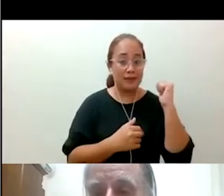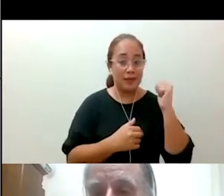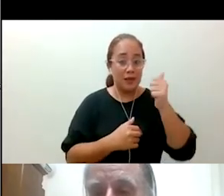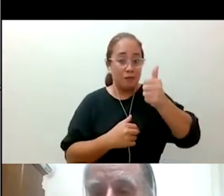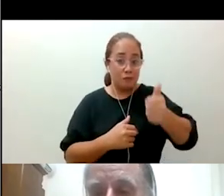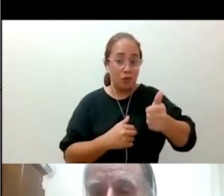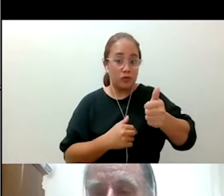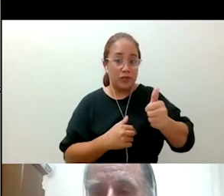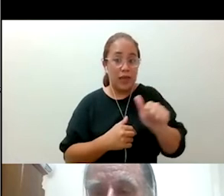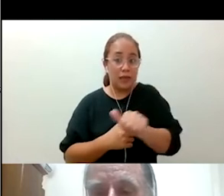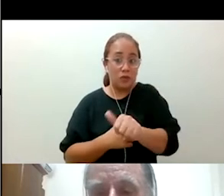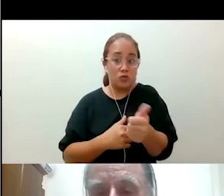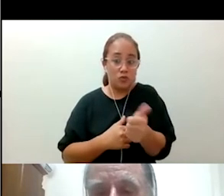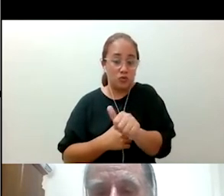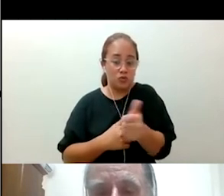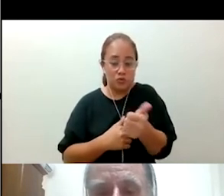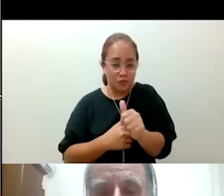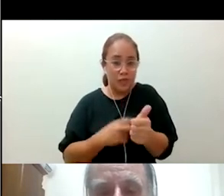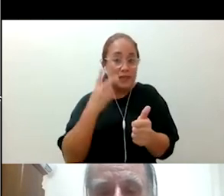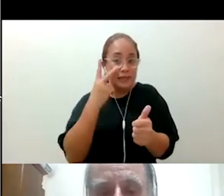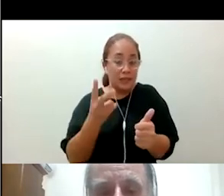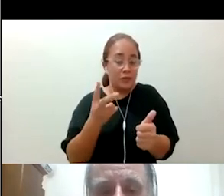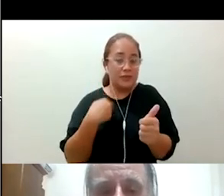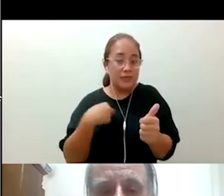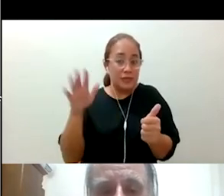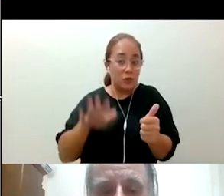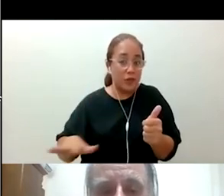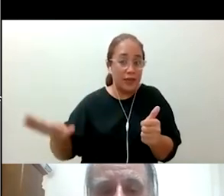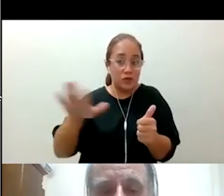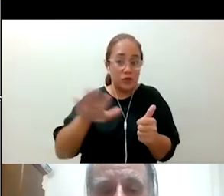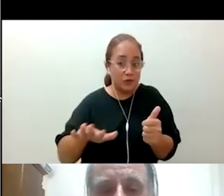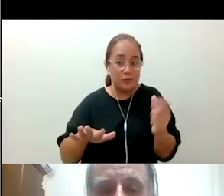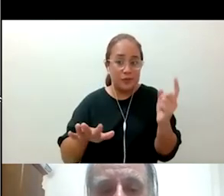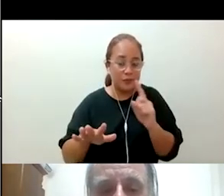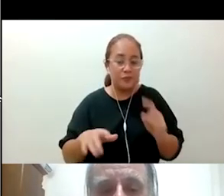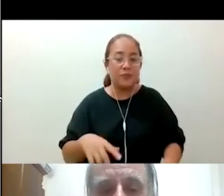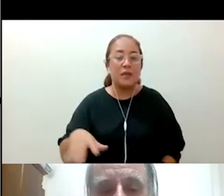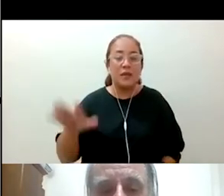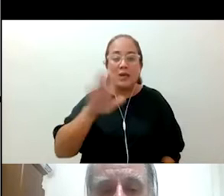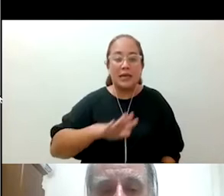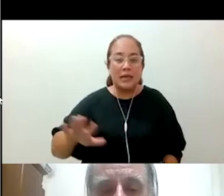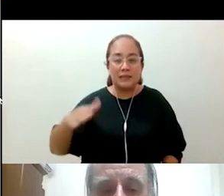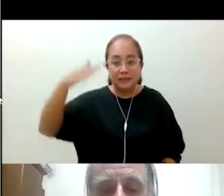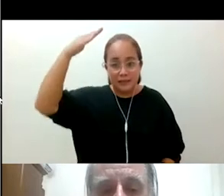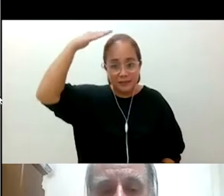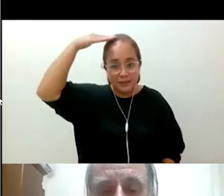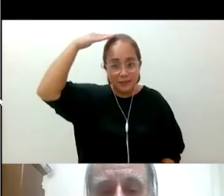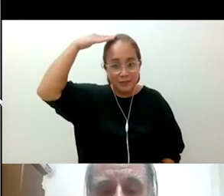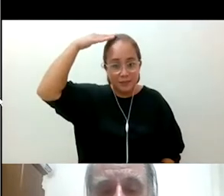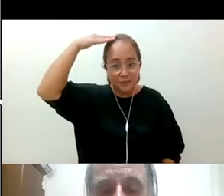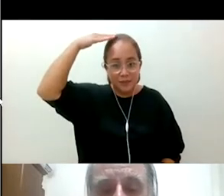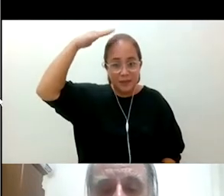So let's take a look at location. So in location, we start near the top of the head and we move